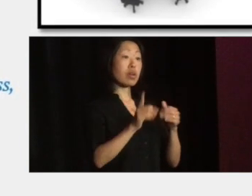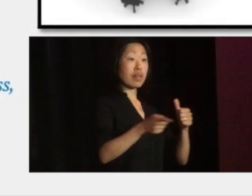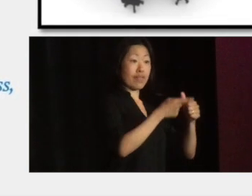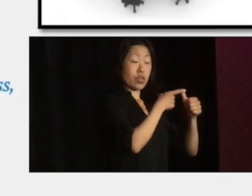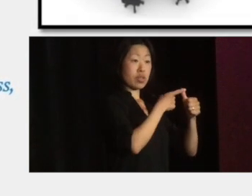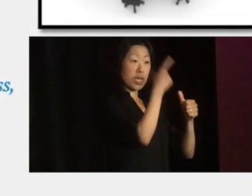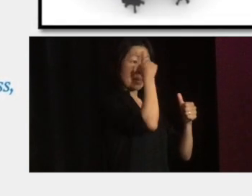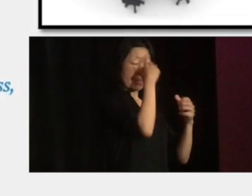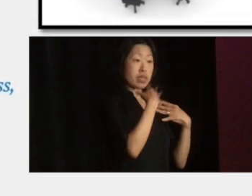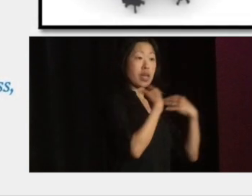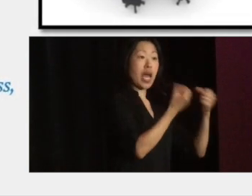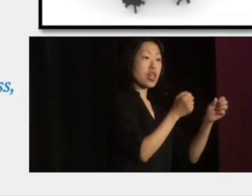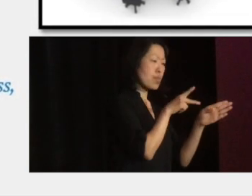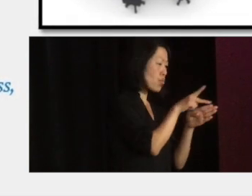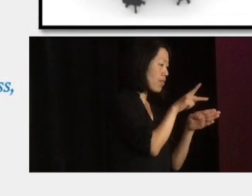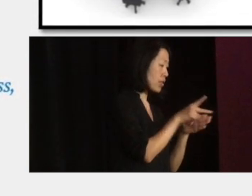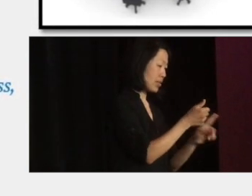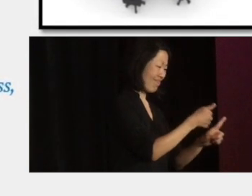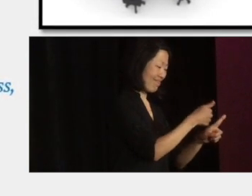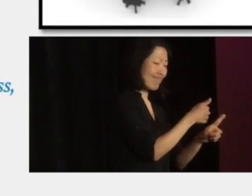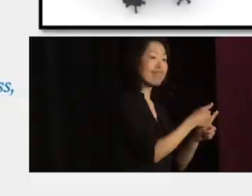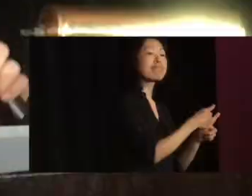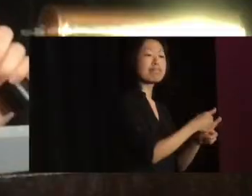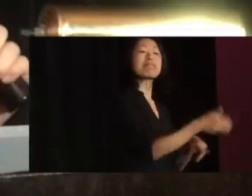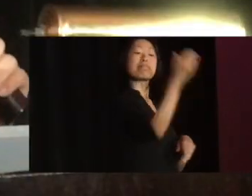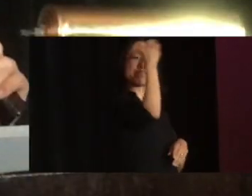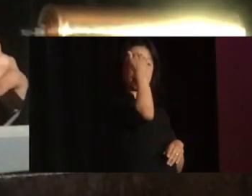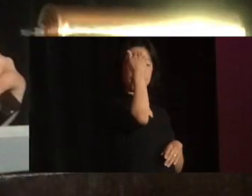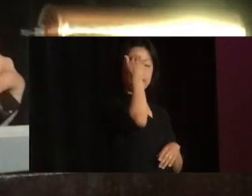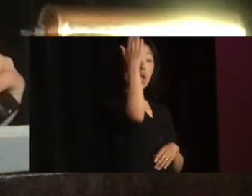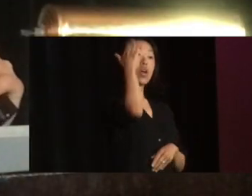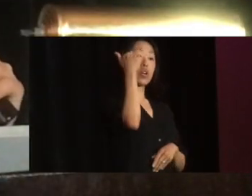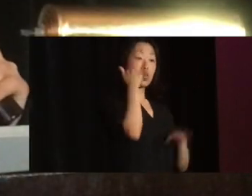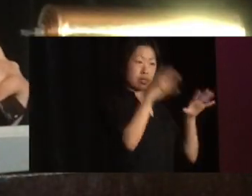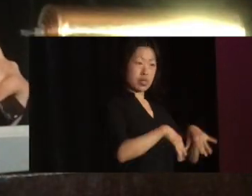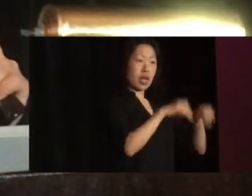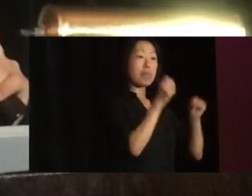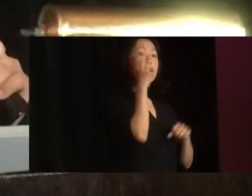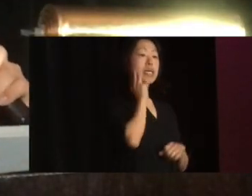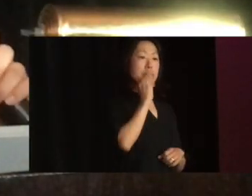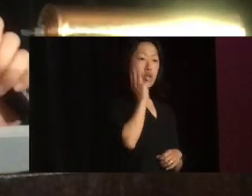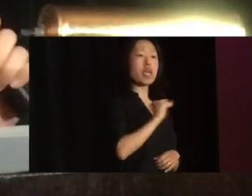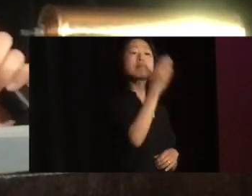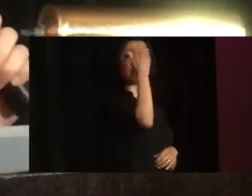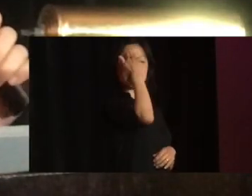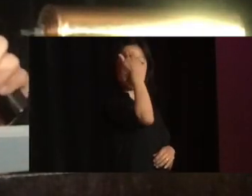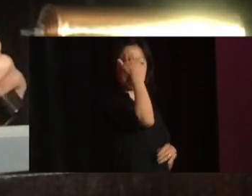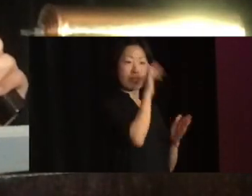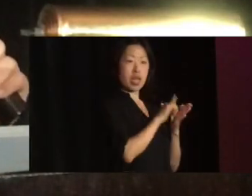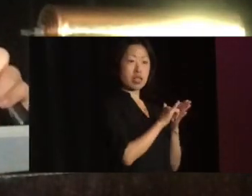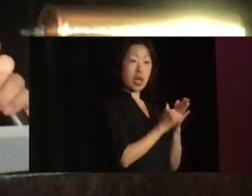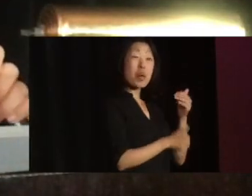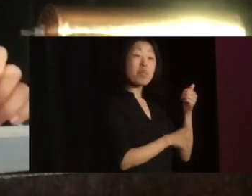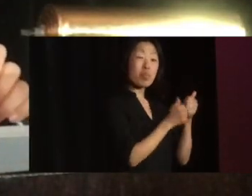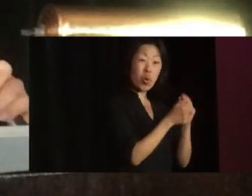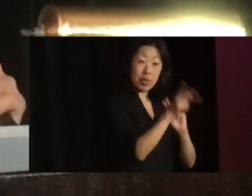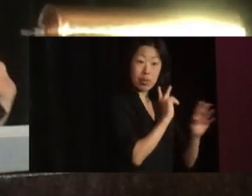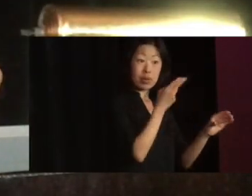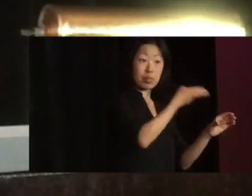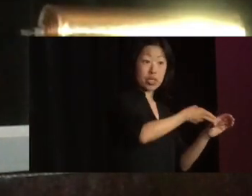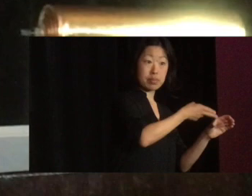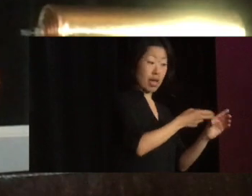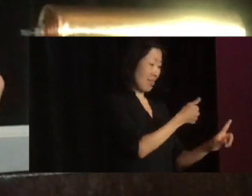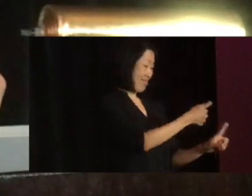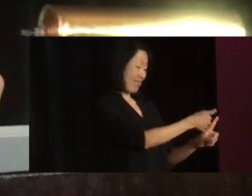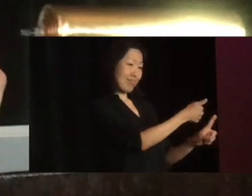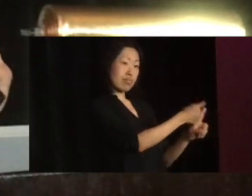health professionals that are familiar with the Korean adoptee experience. Majority of those participants were adoptees themselves,